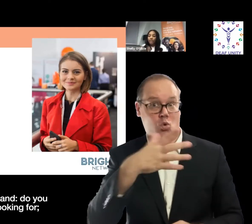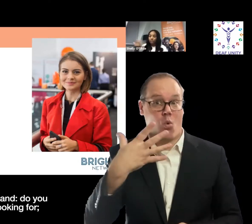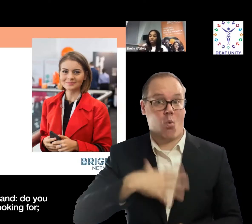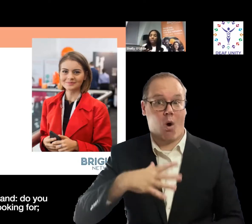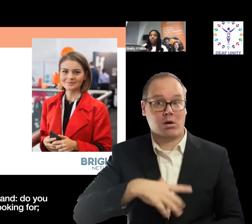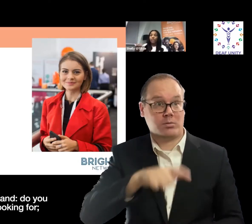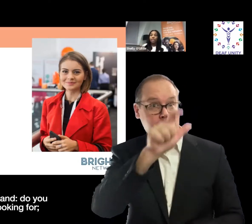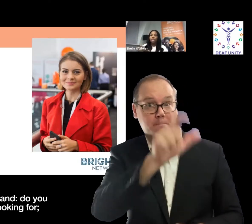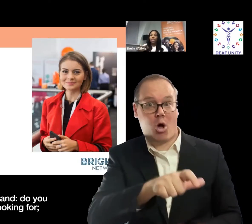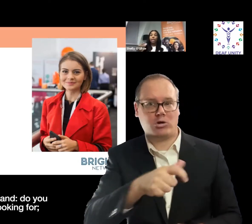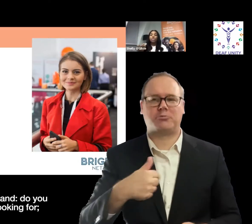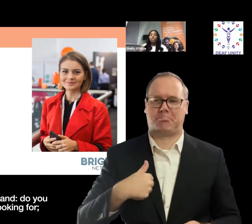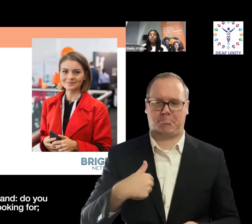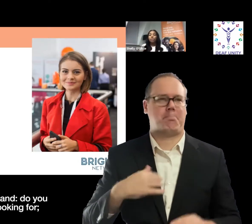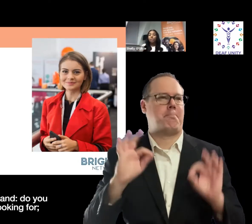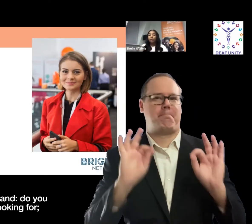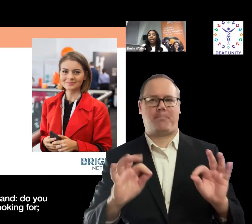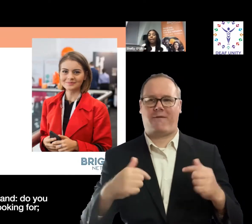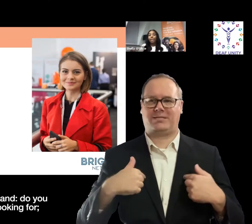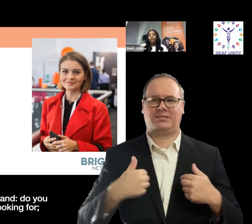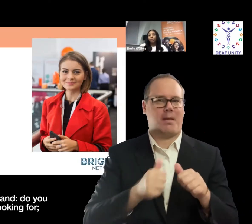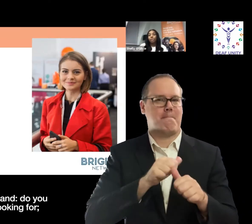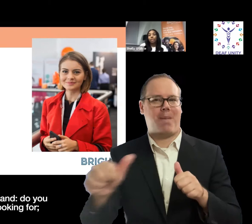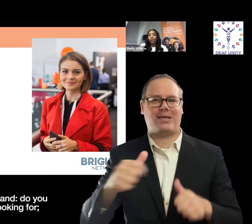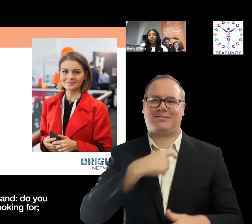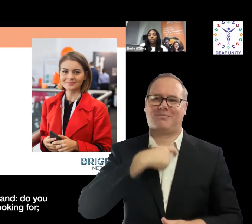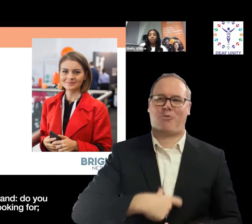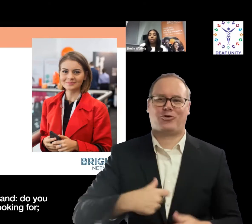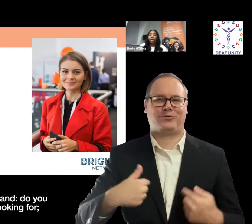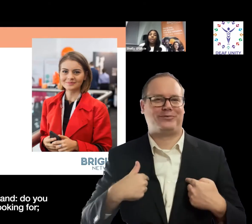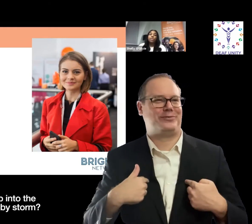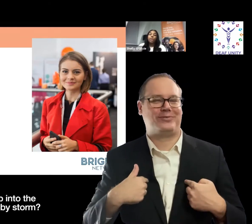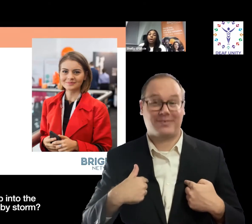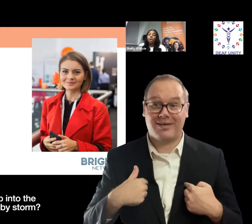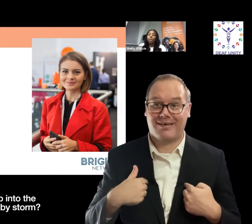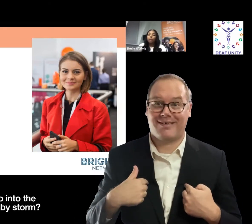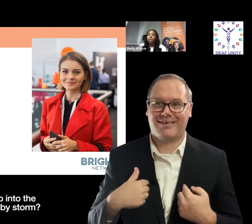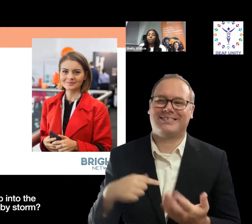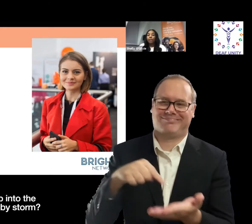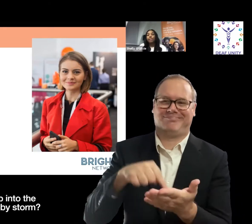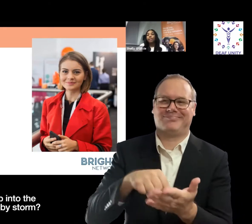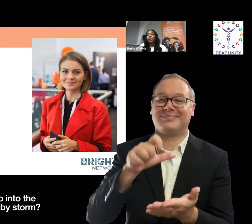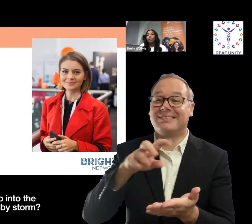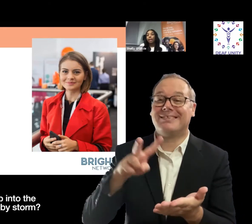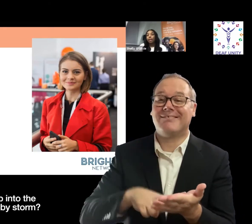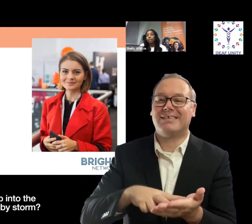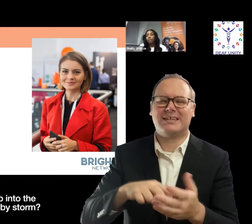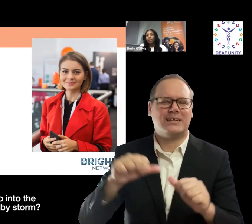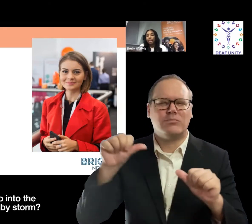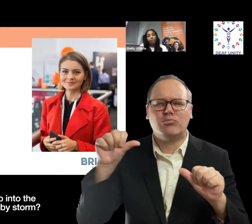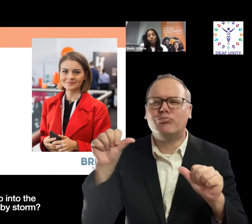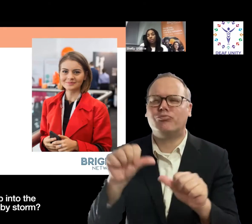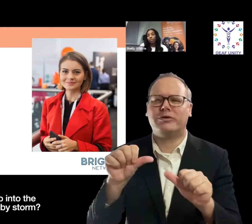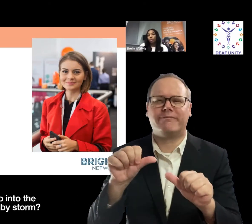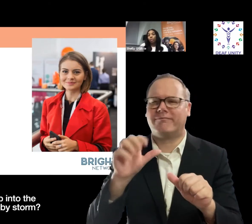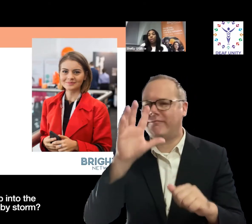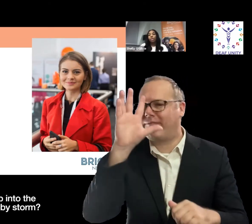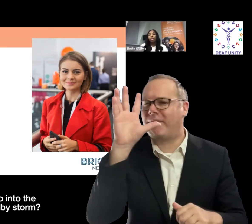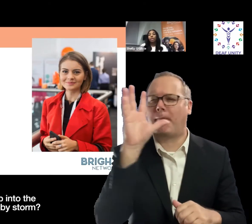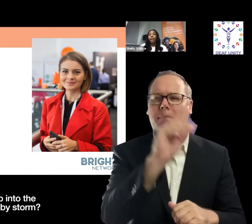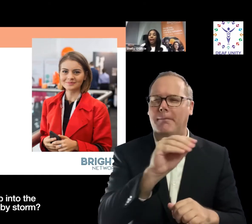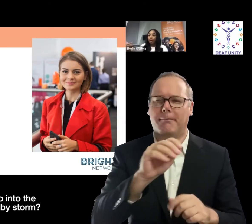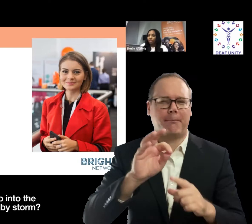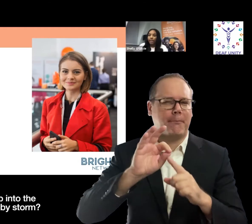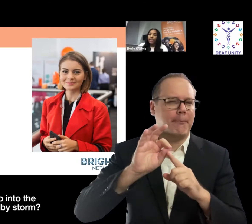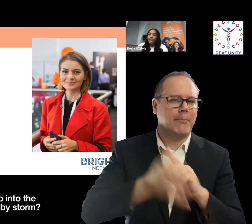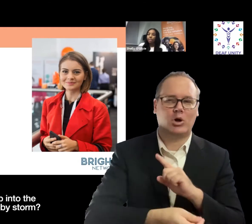they can take a look at your CV and understand, do you have the attributes that they're looking for? Are you the person that can step into the role in